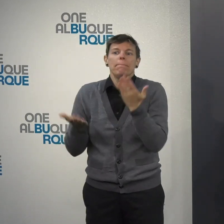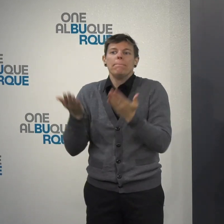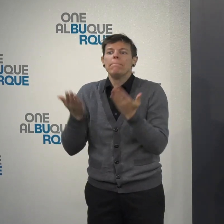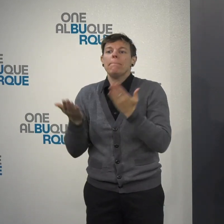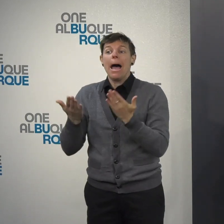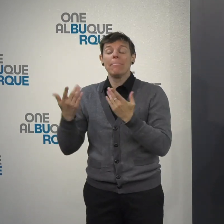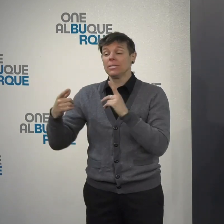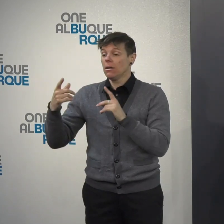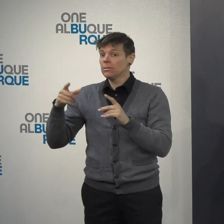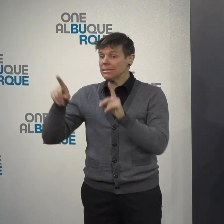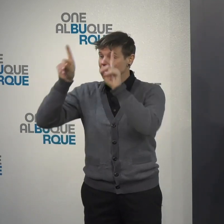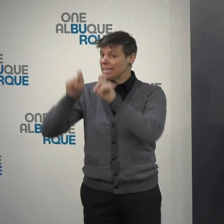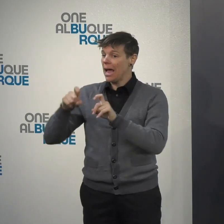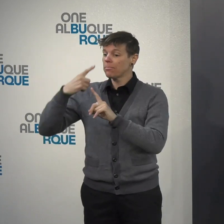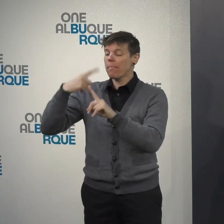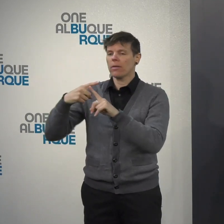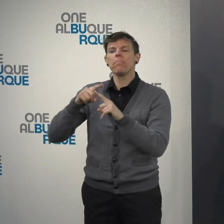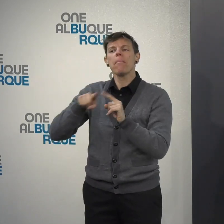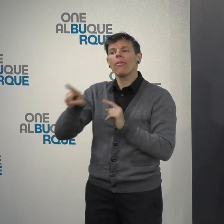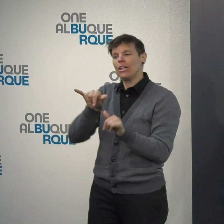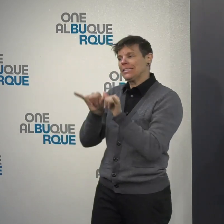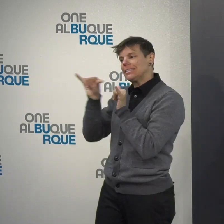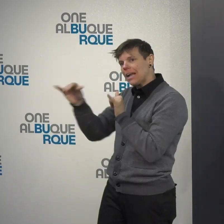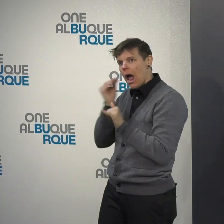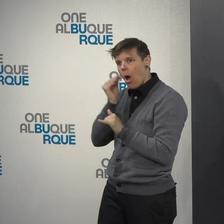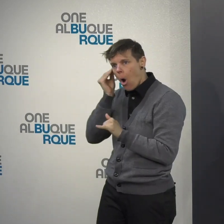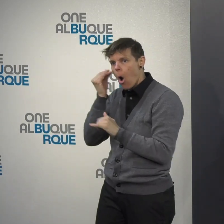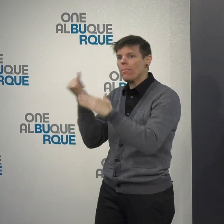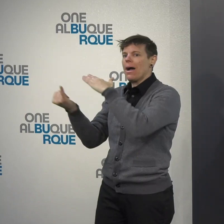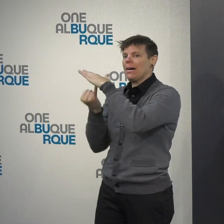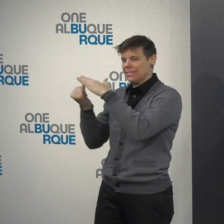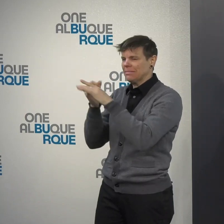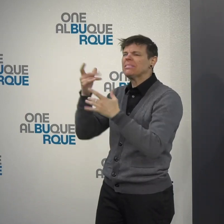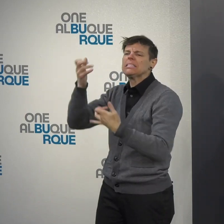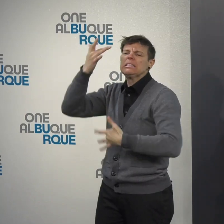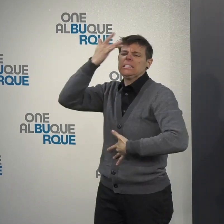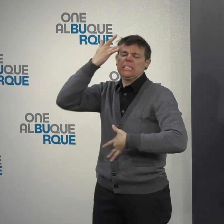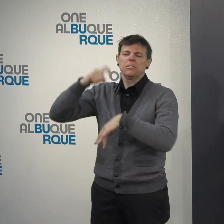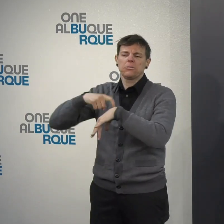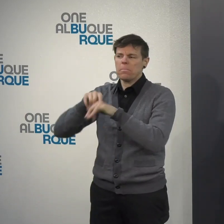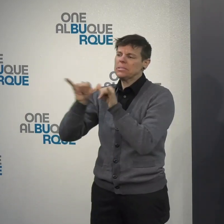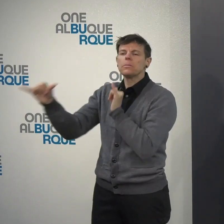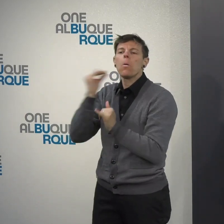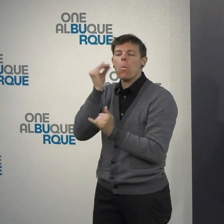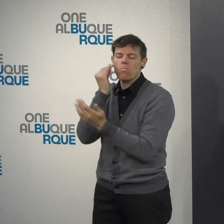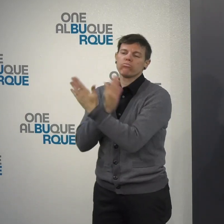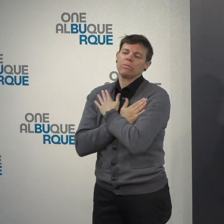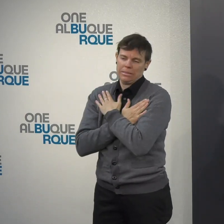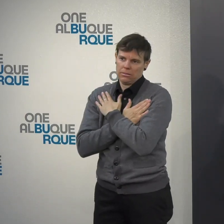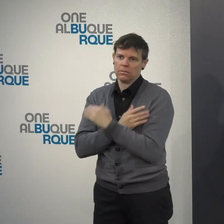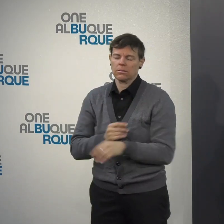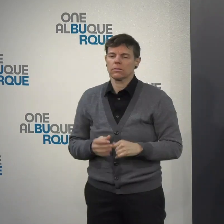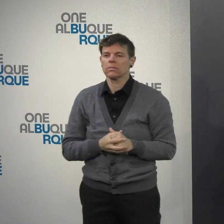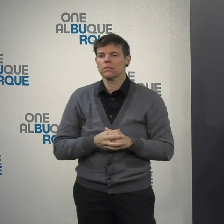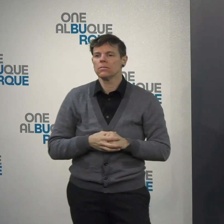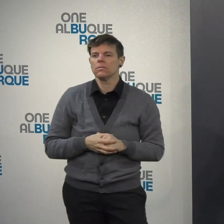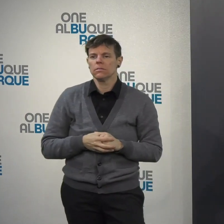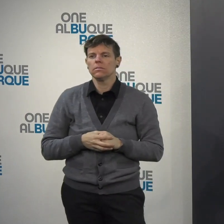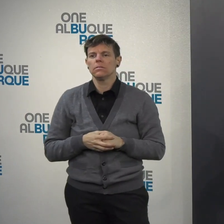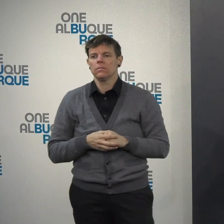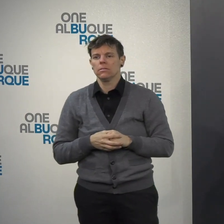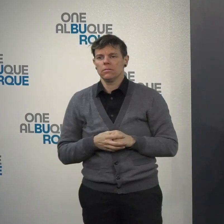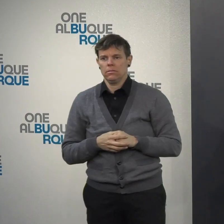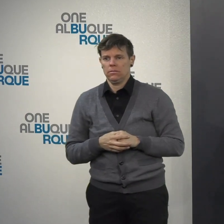that isolation stage where we keep them away from everybody else. They stay on that status until we get the test results, and then they go back